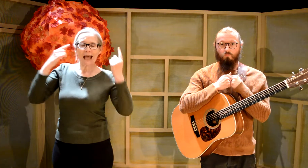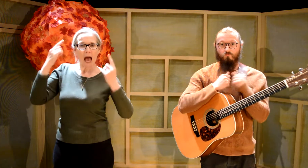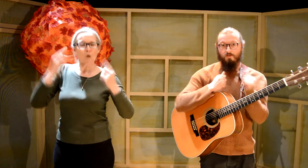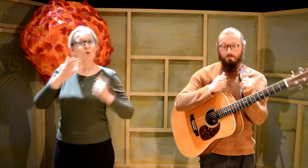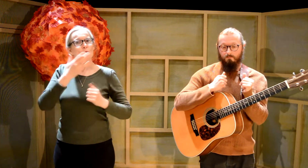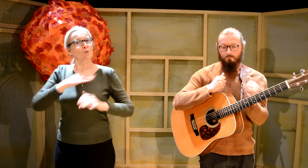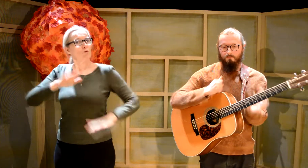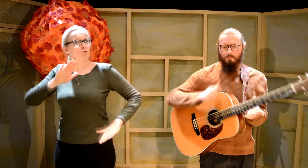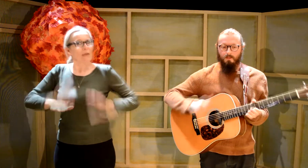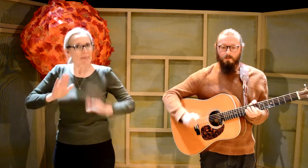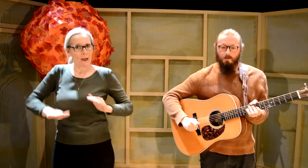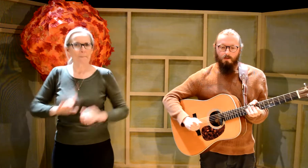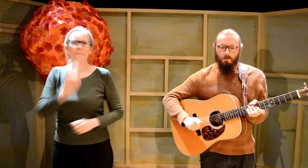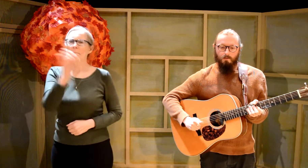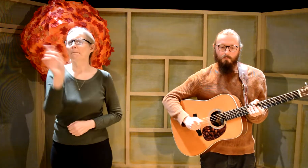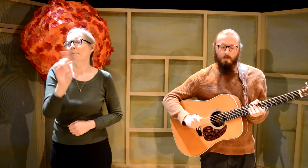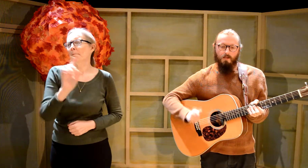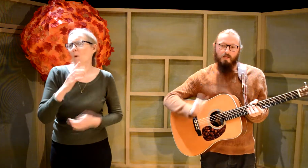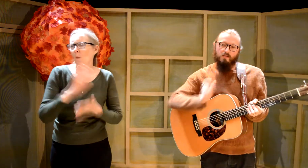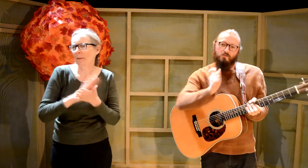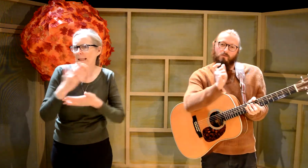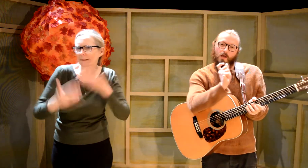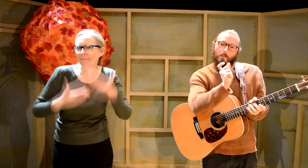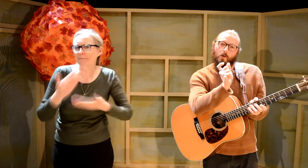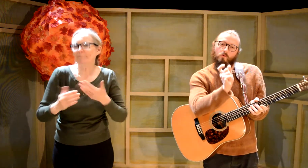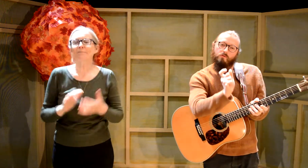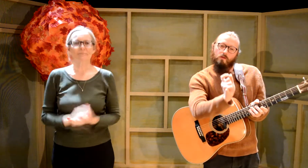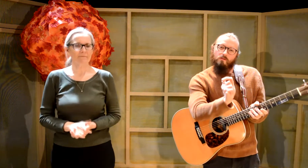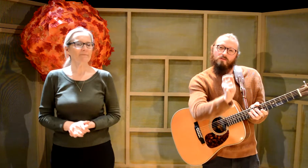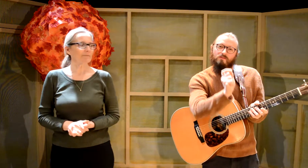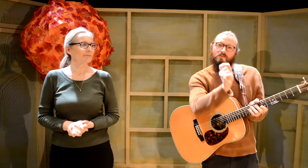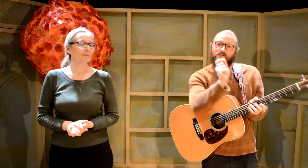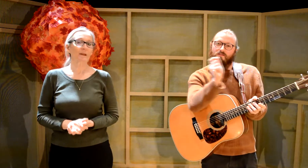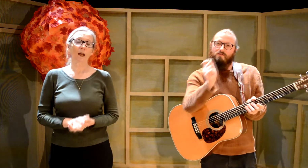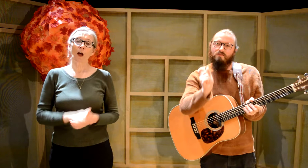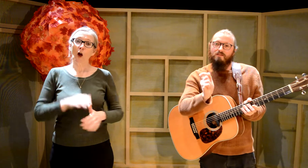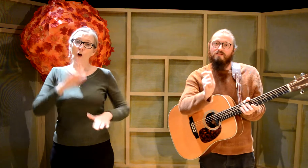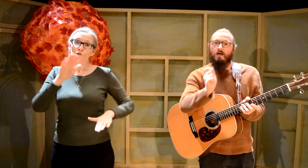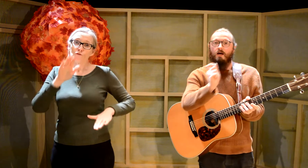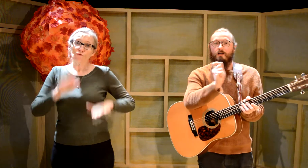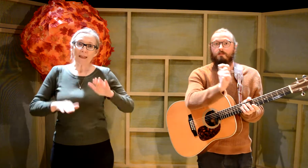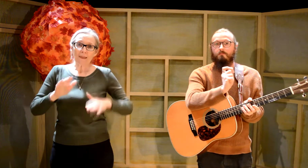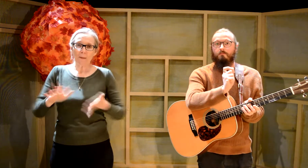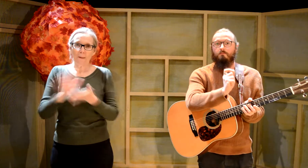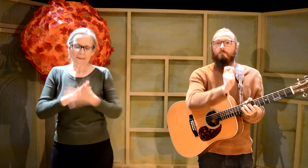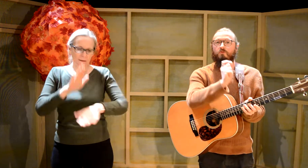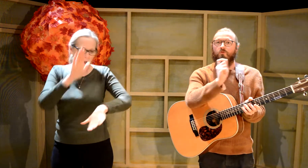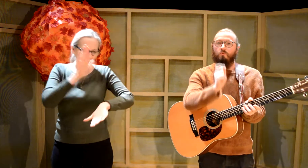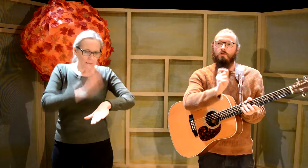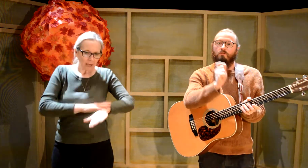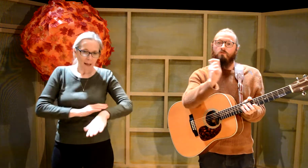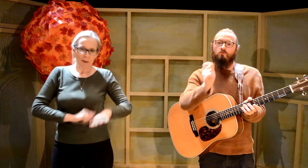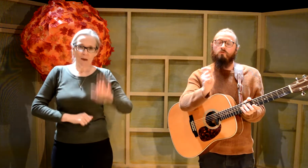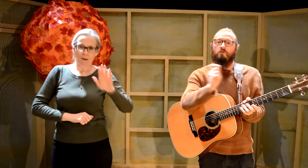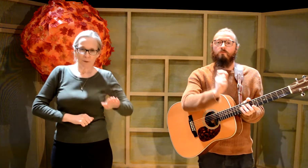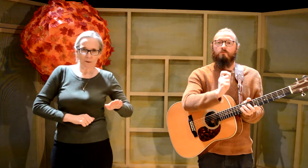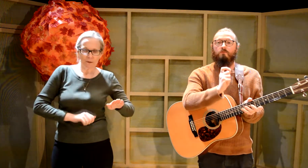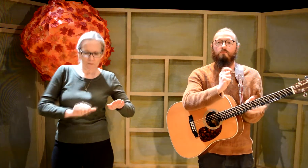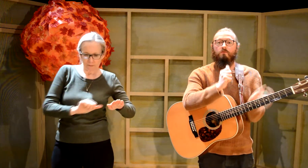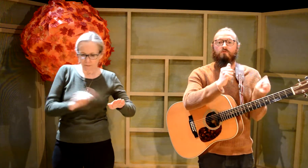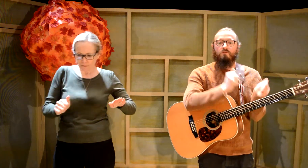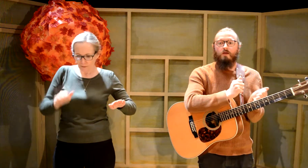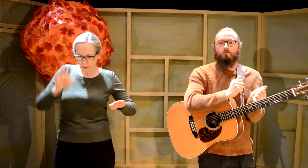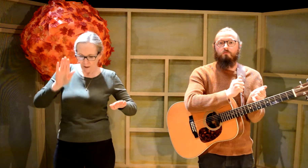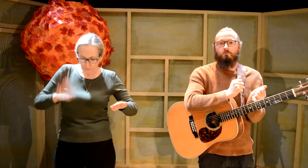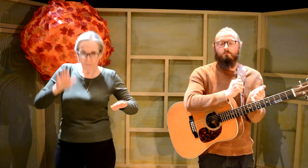So rhythm is about the distance in time between 2